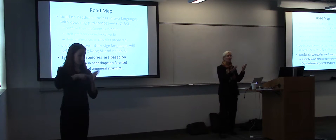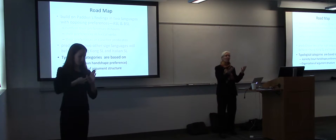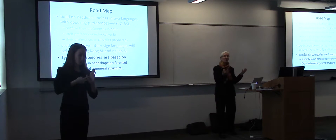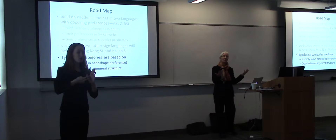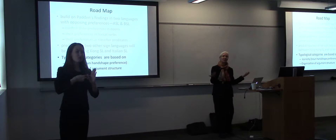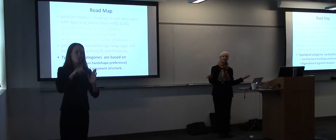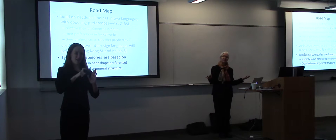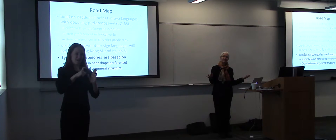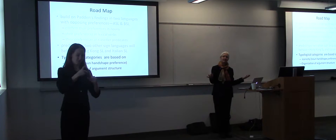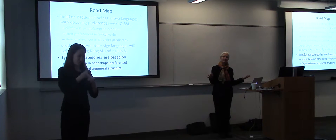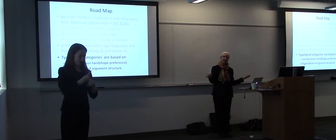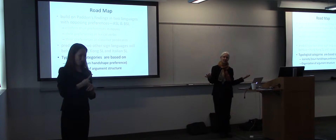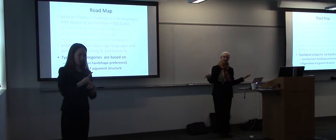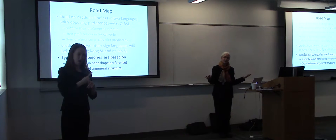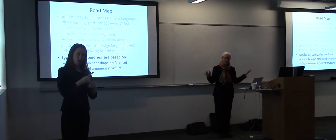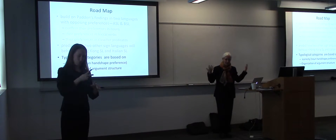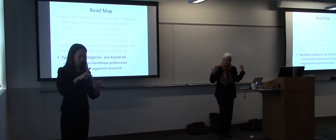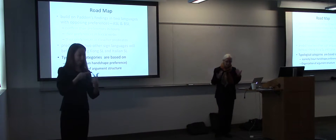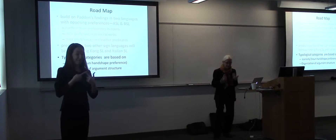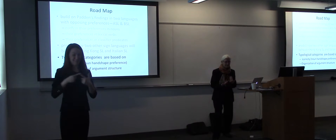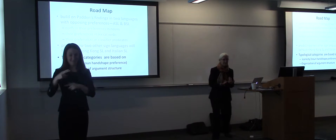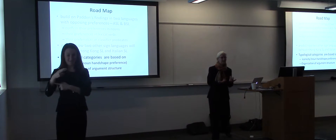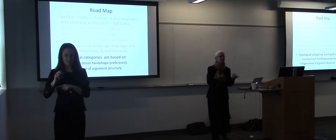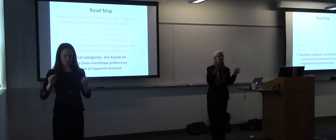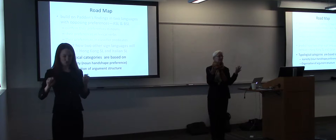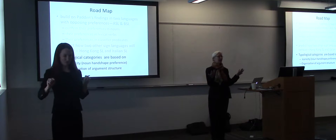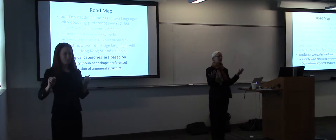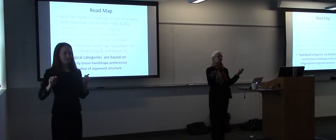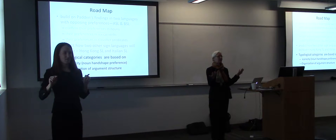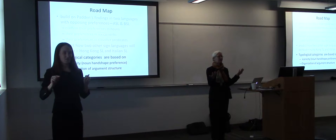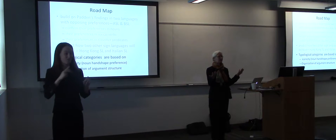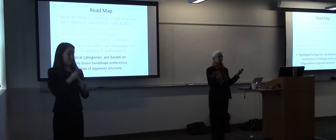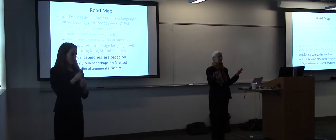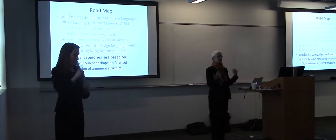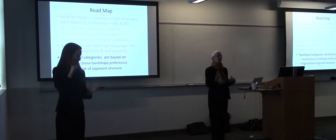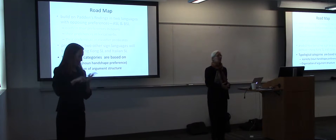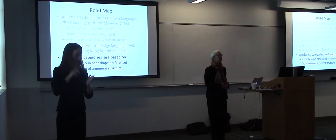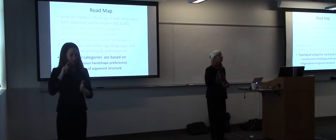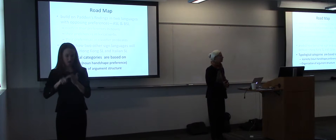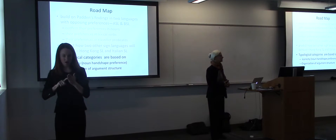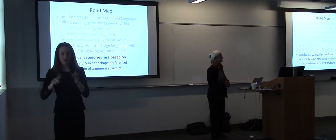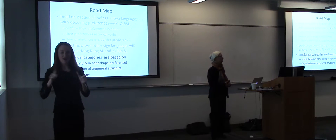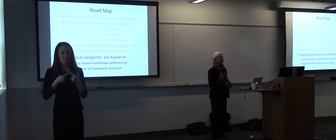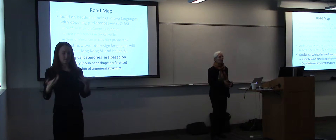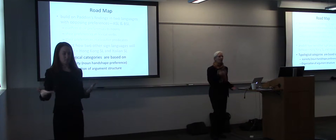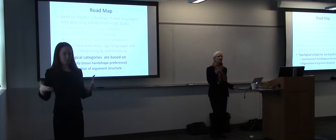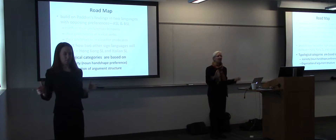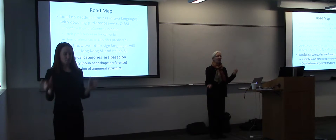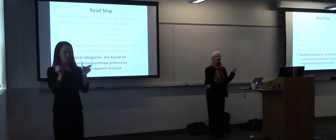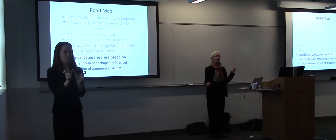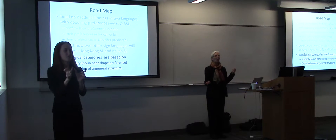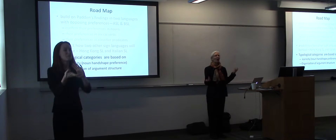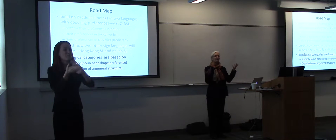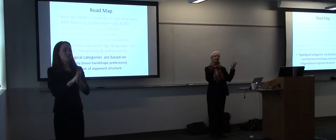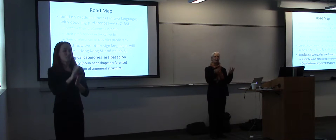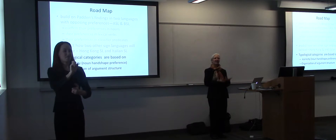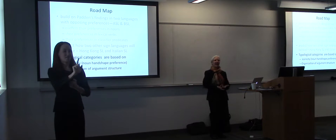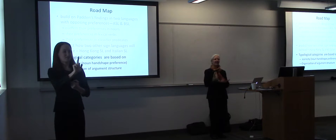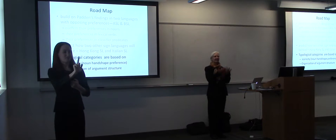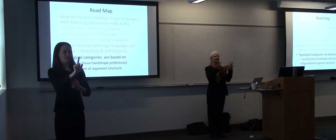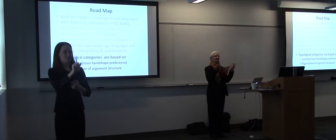handshake, both of those things together then feed into the classifier system. So it's as if you've only got